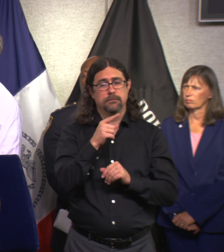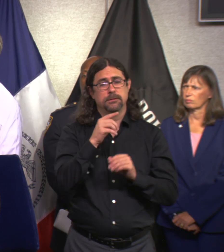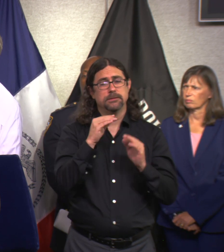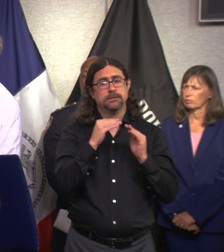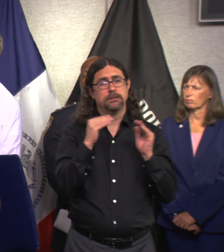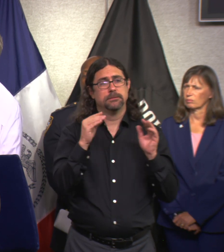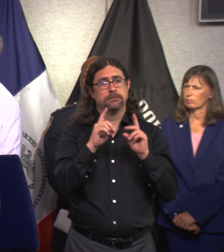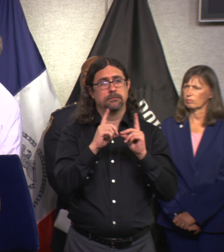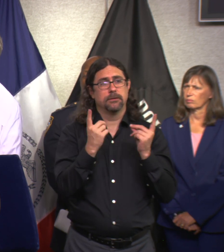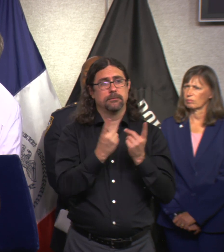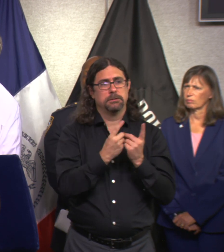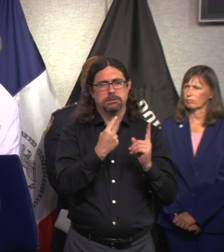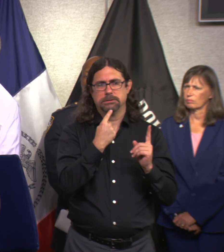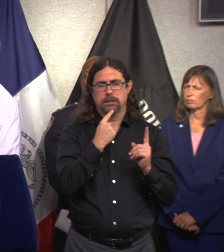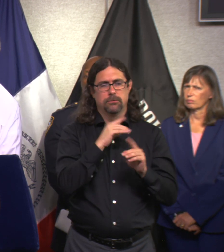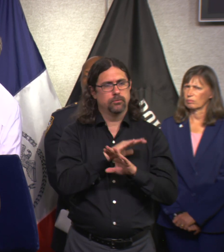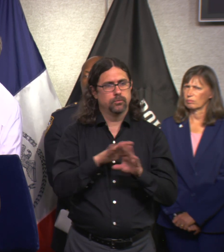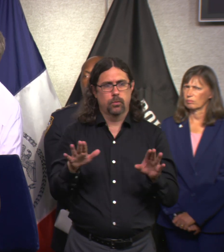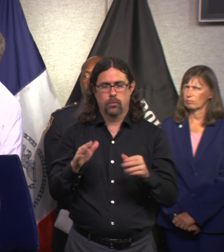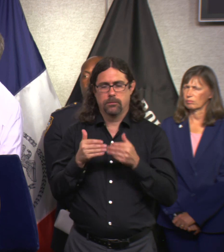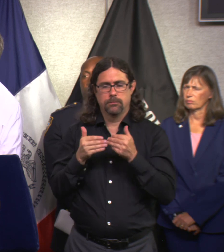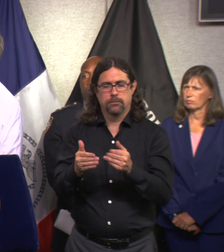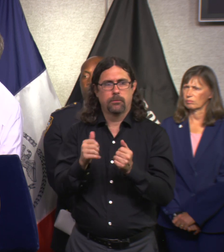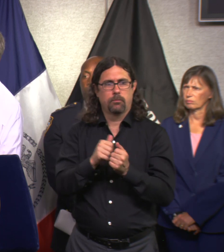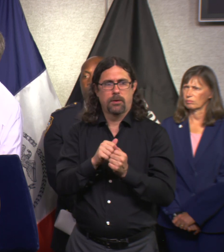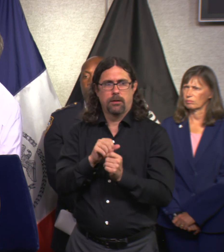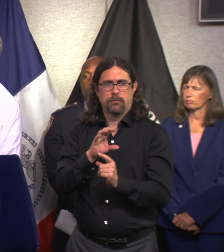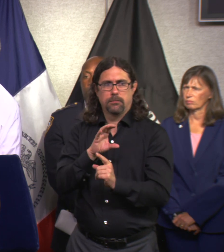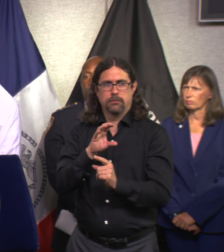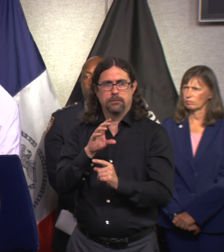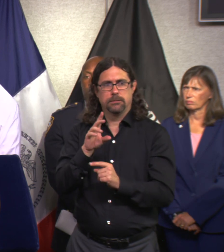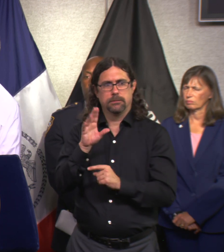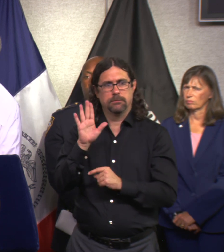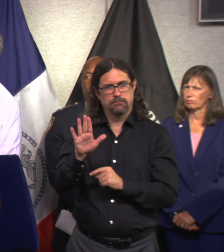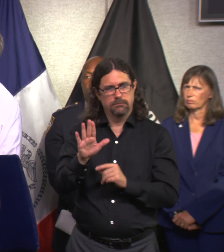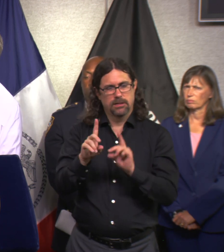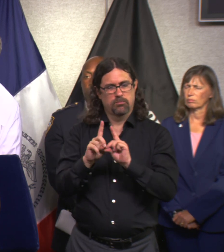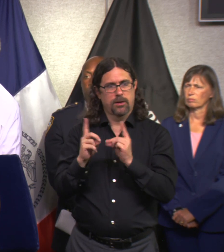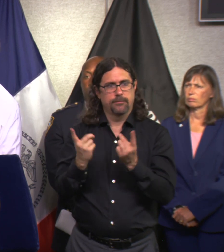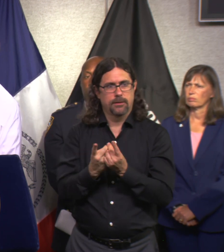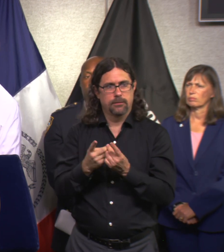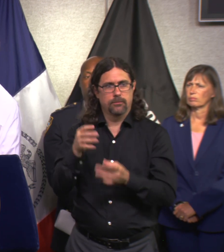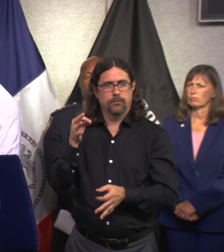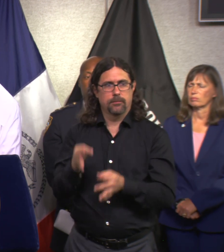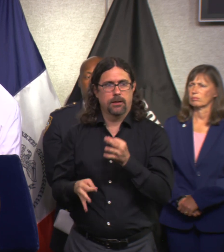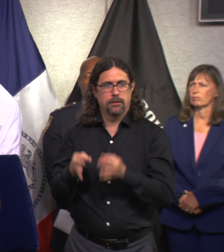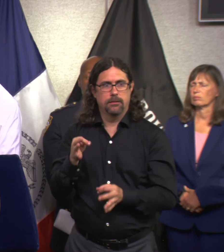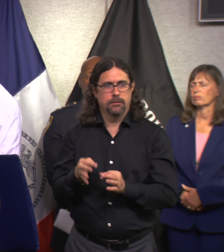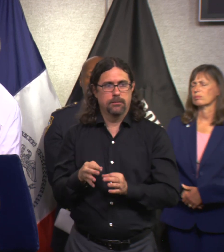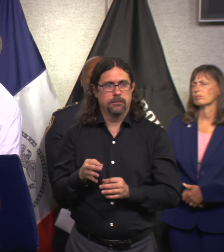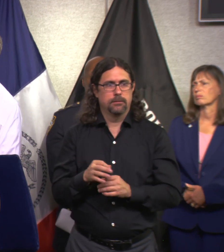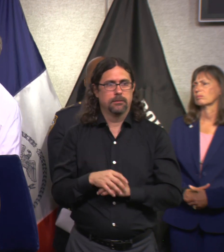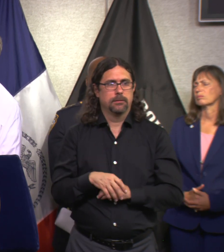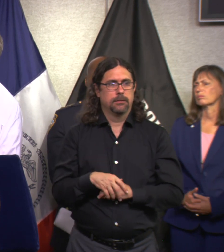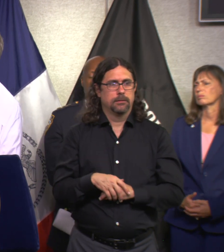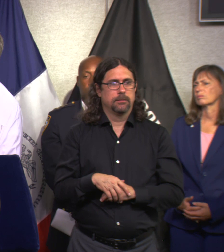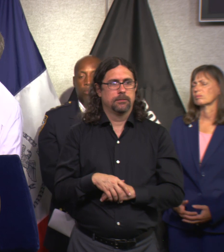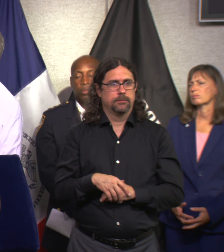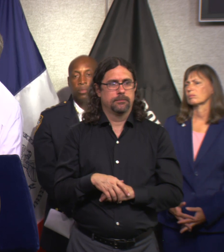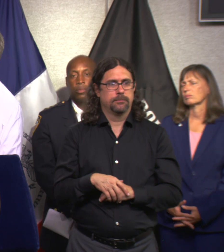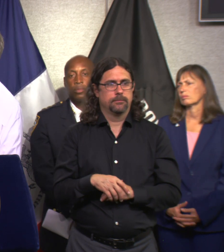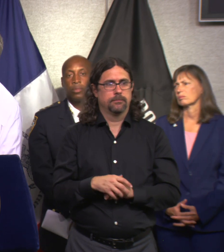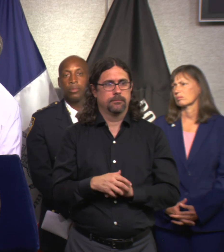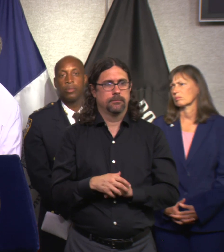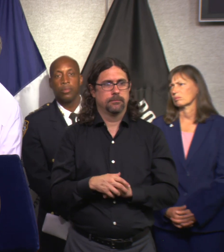charges, that will undermine our case, because a whole bunch of information will have been aired publicly in a way that